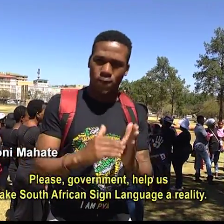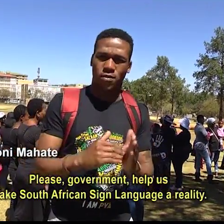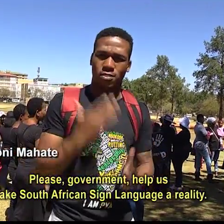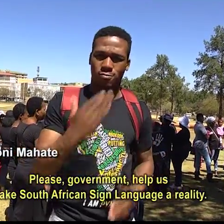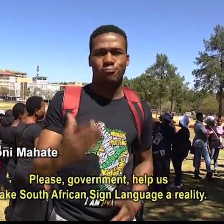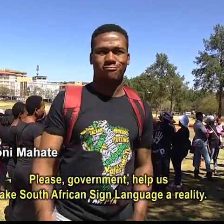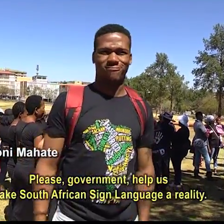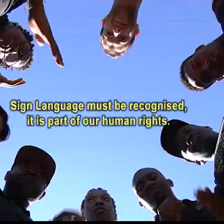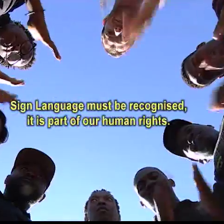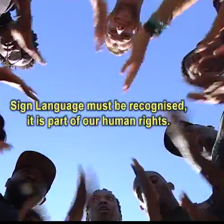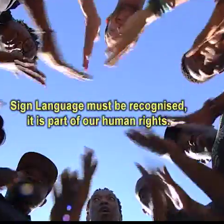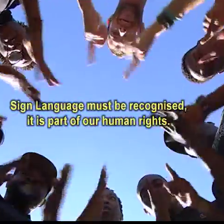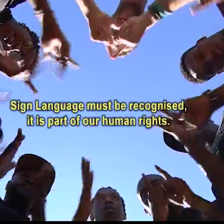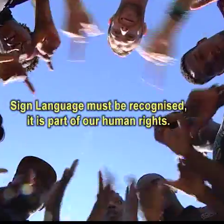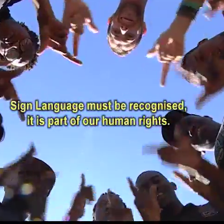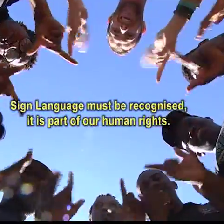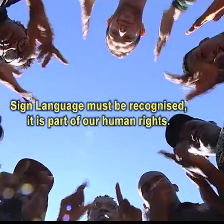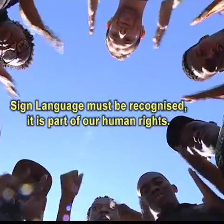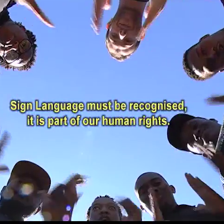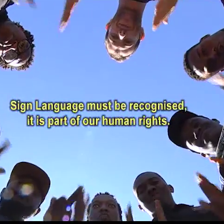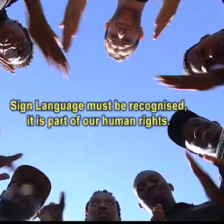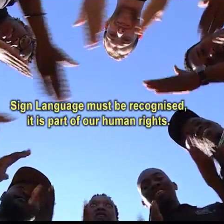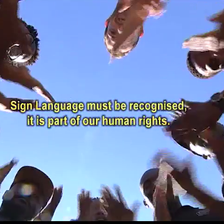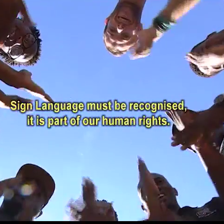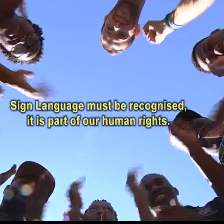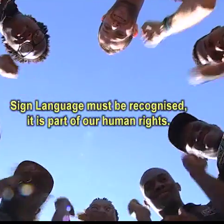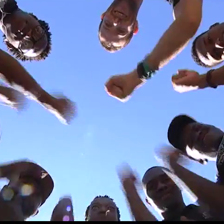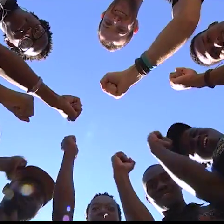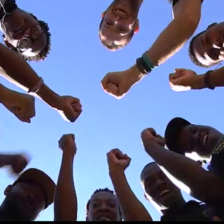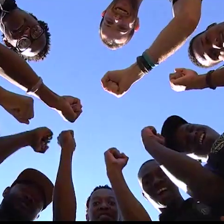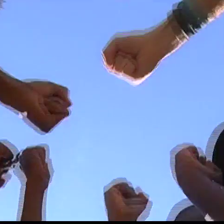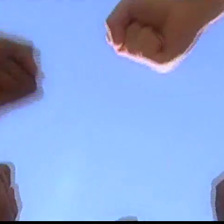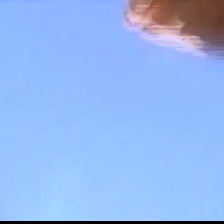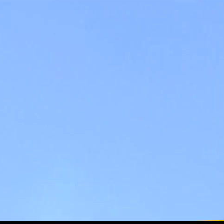Sign language must be recognized. It is It's part of our human rights.